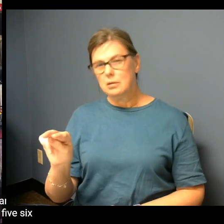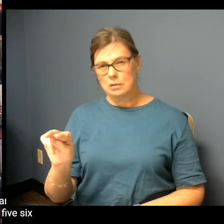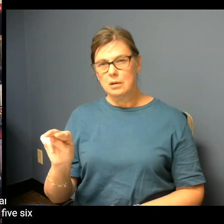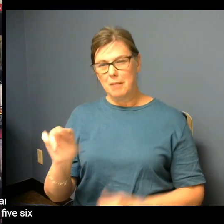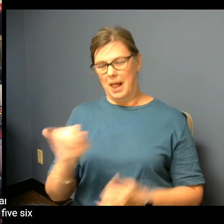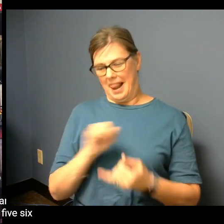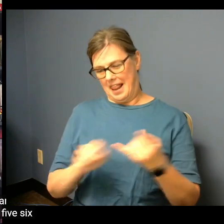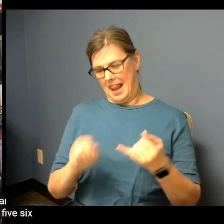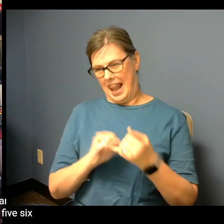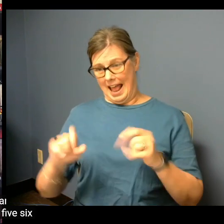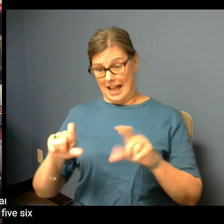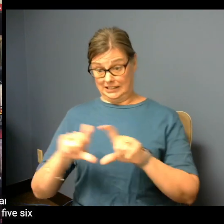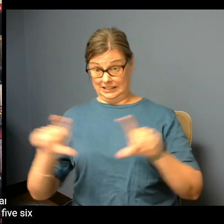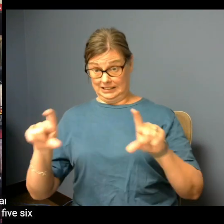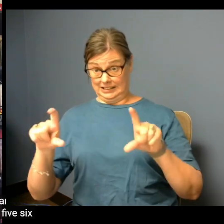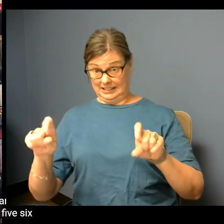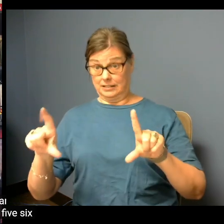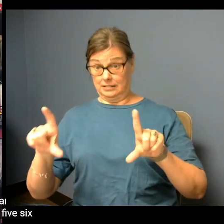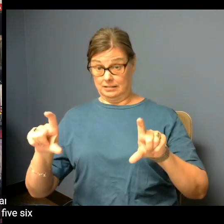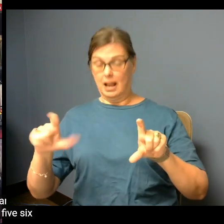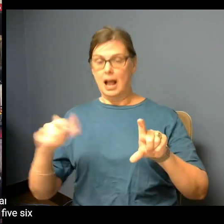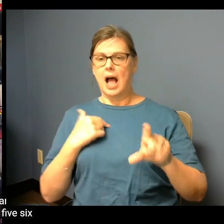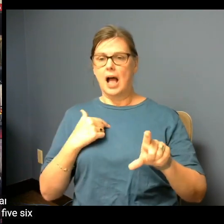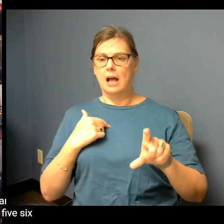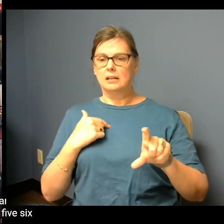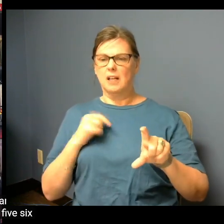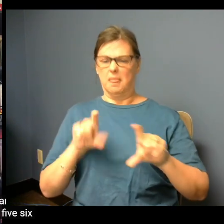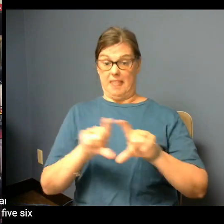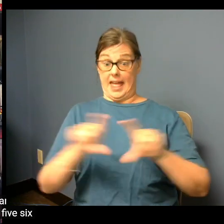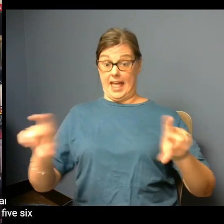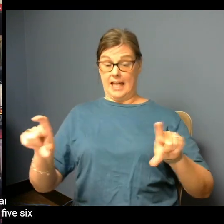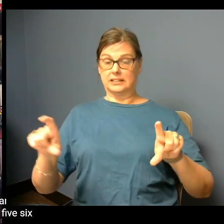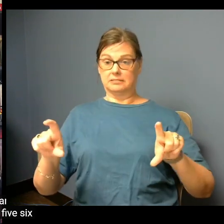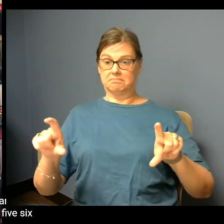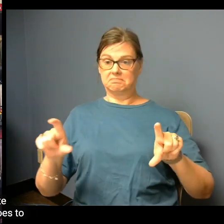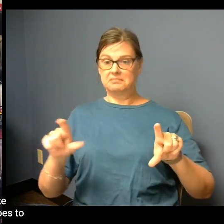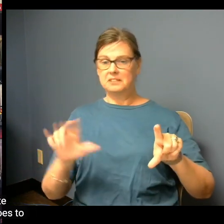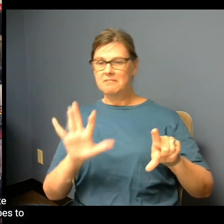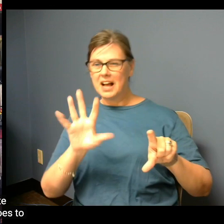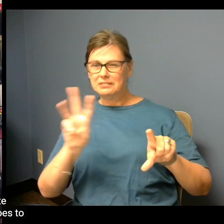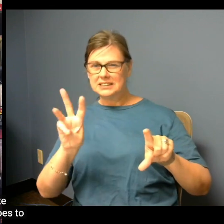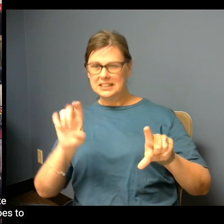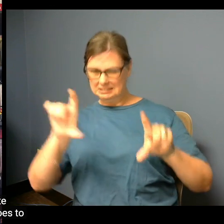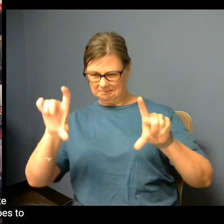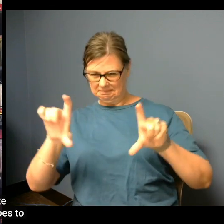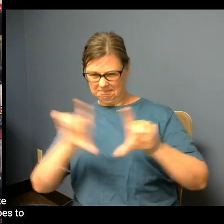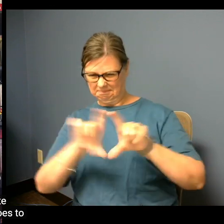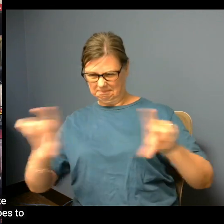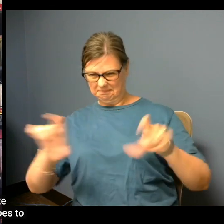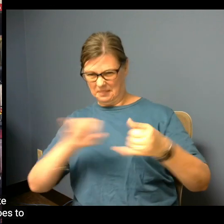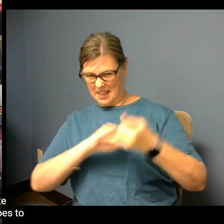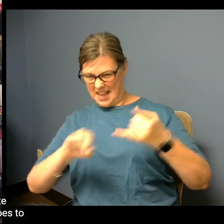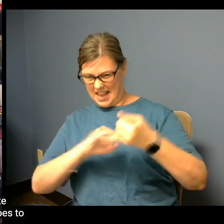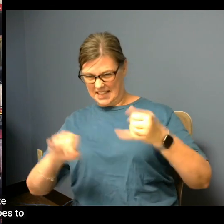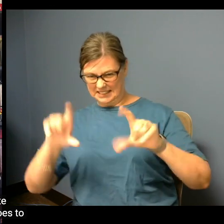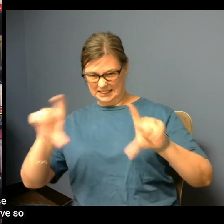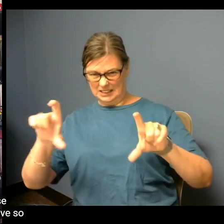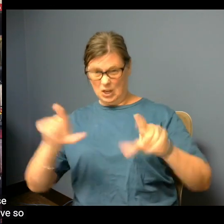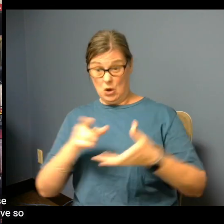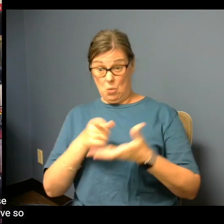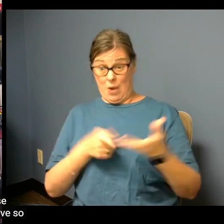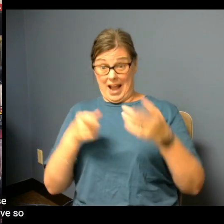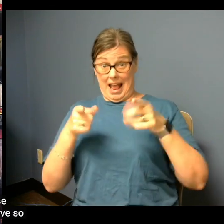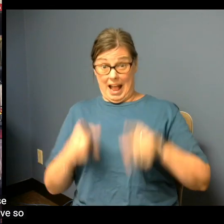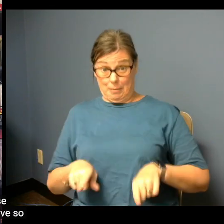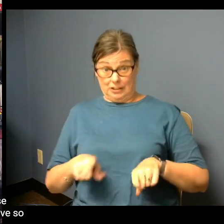of that biography. I just really wanted you to get the last uh, probably about 5, 6 paragraphs at the end where it tells what happens to her when she goes to